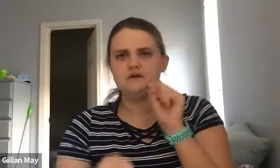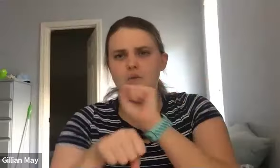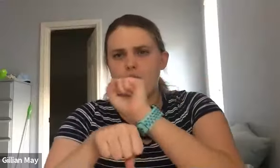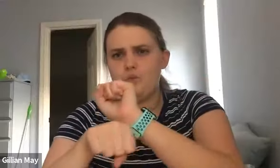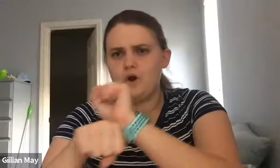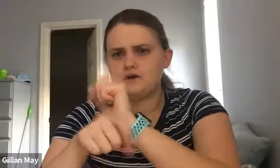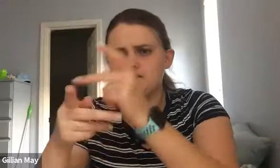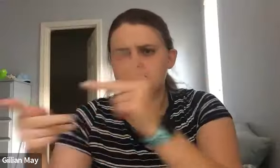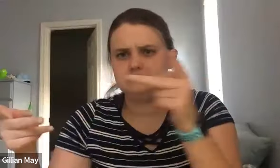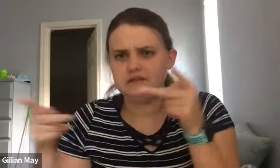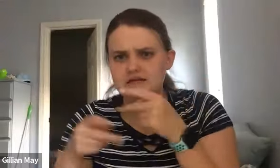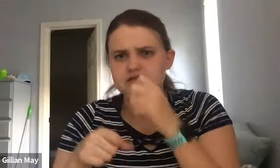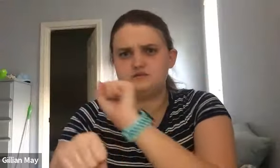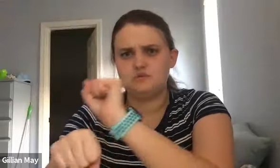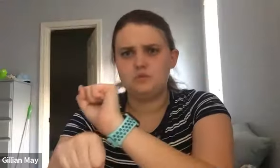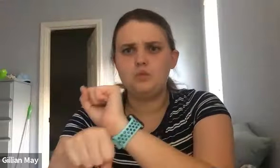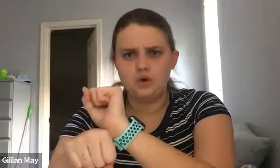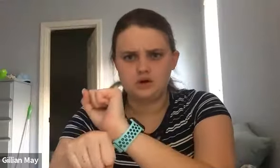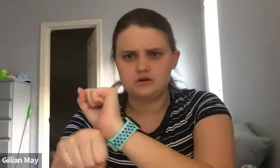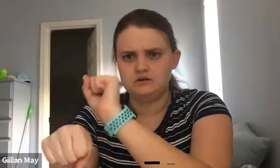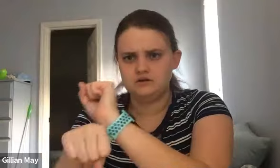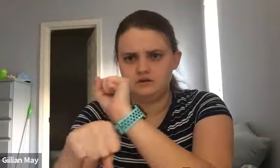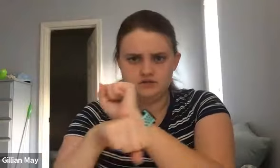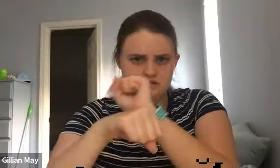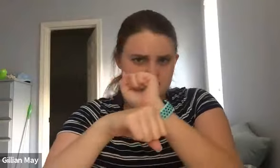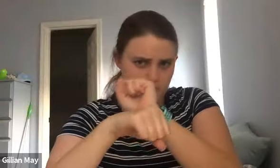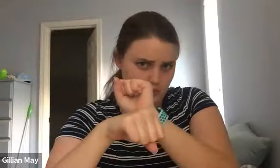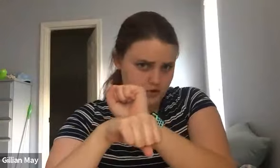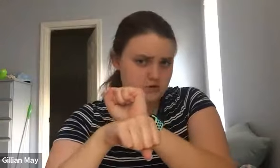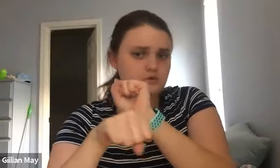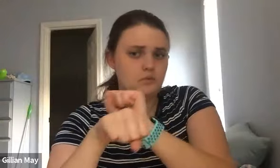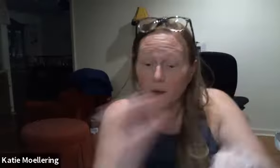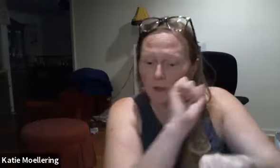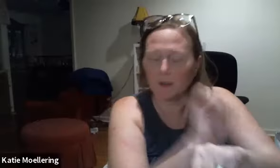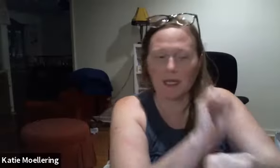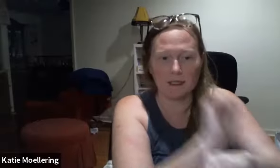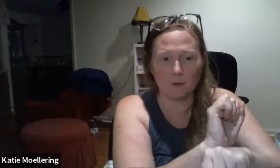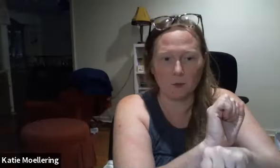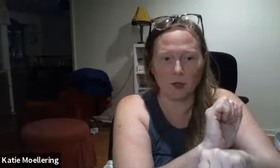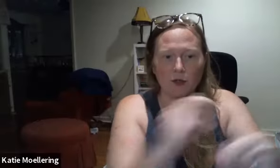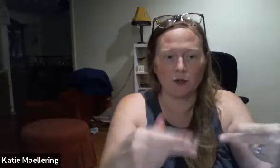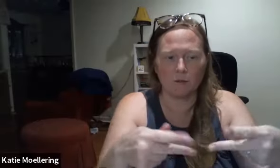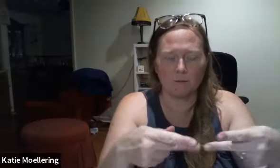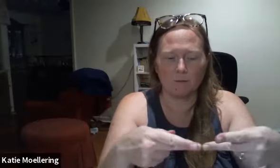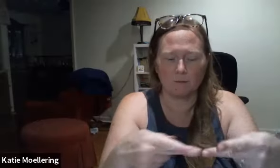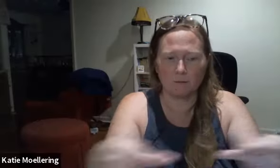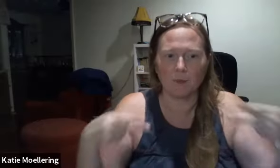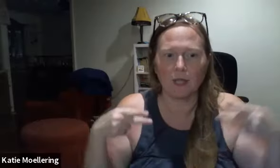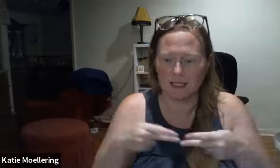forgot workplace. Work. So the sign for work. Oh yeah, workplace. Work. Yeah, you said it, and then I was place. like, oh,